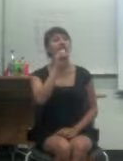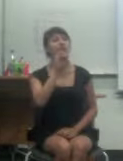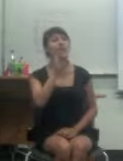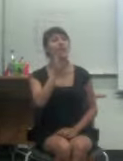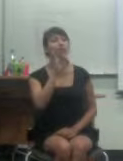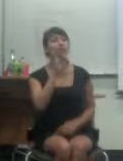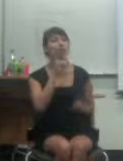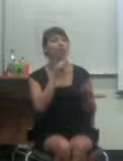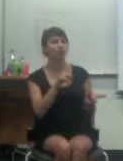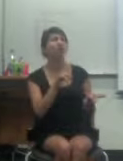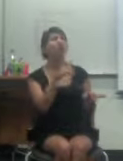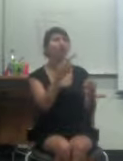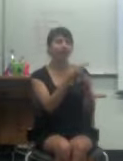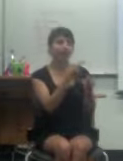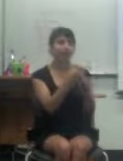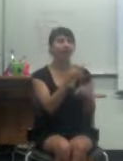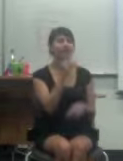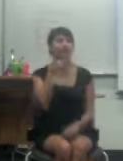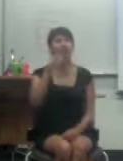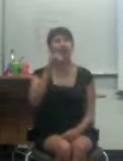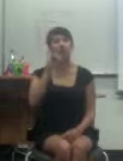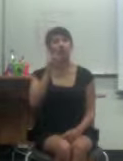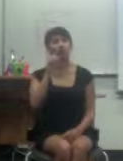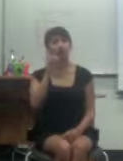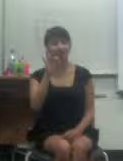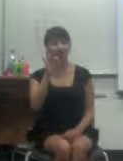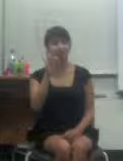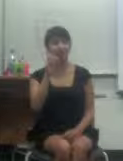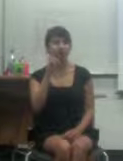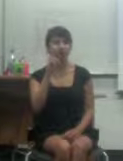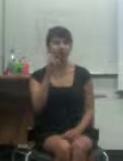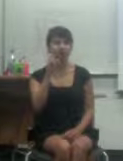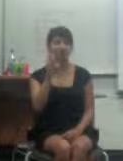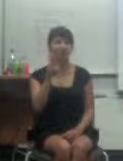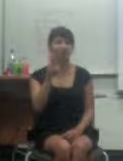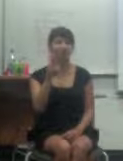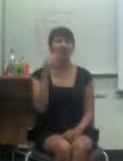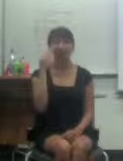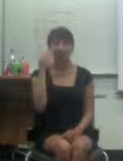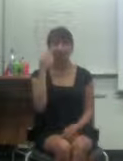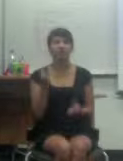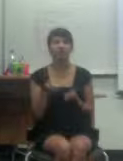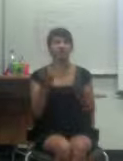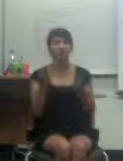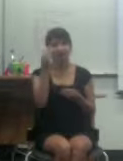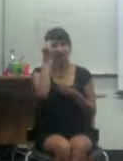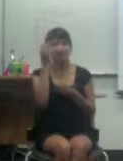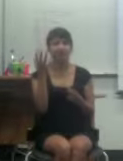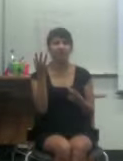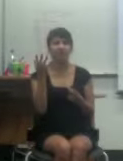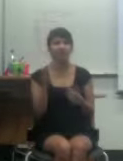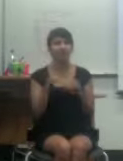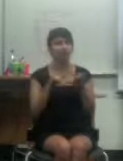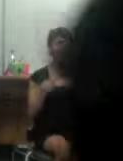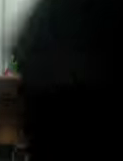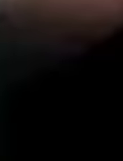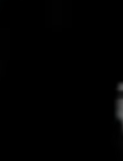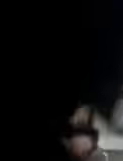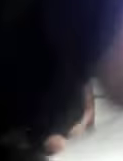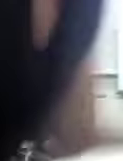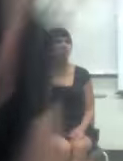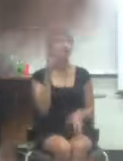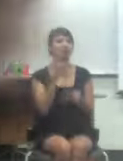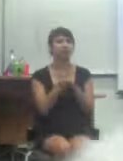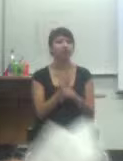time, but you're used to it. That's why I said it's usually followed by stuttering when somebody does something wrong. So it's all